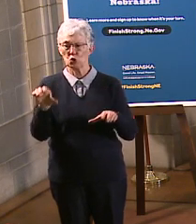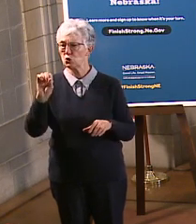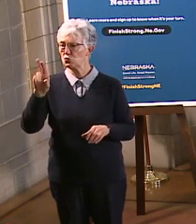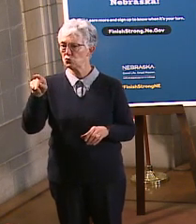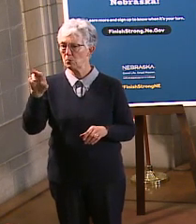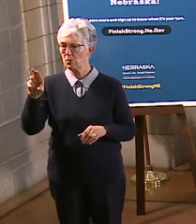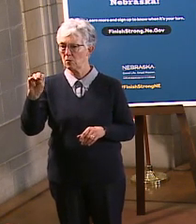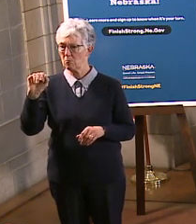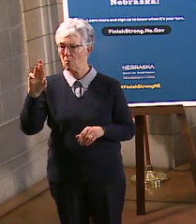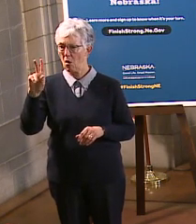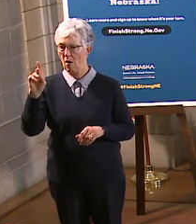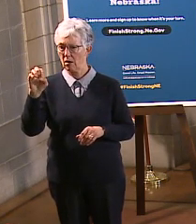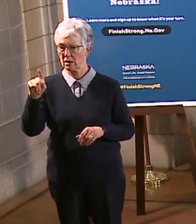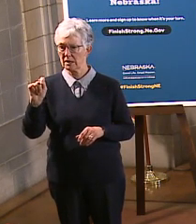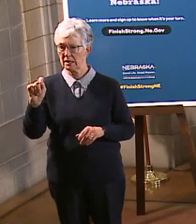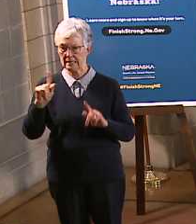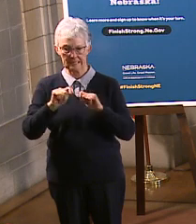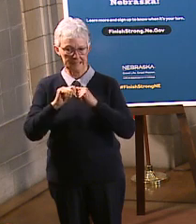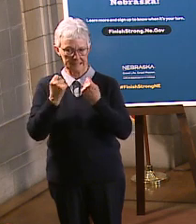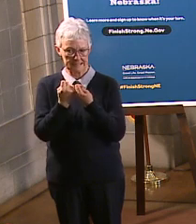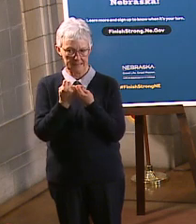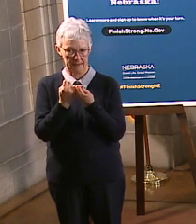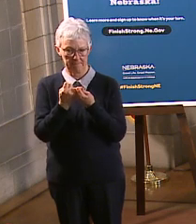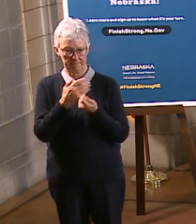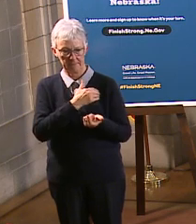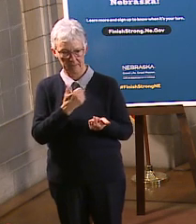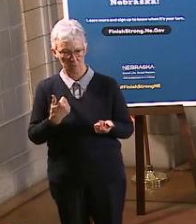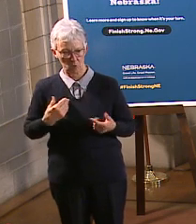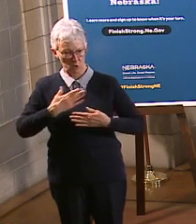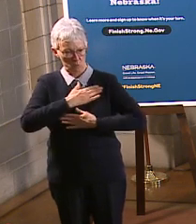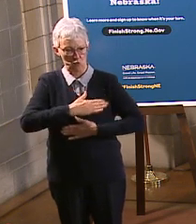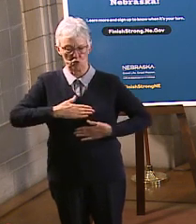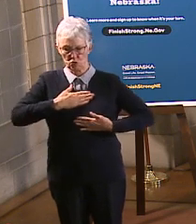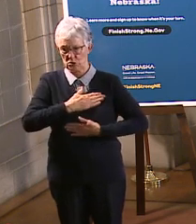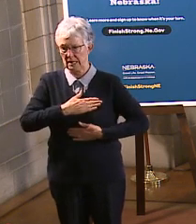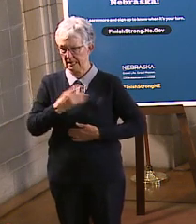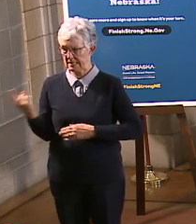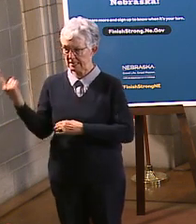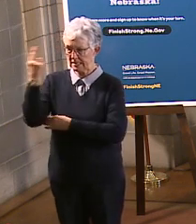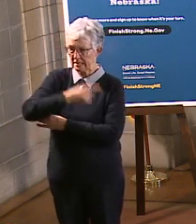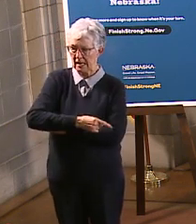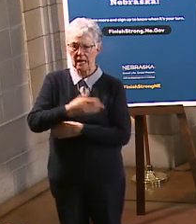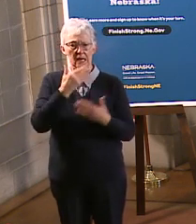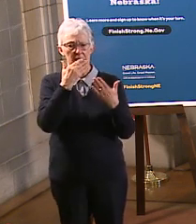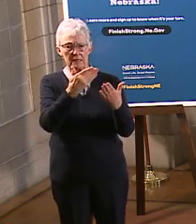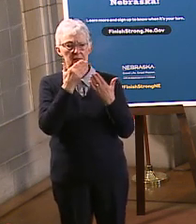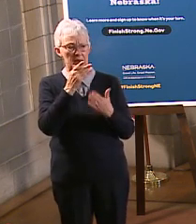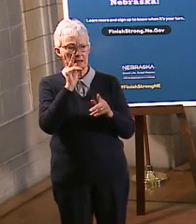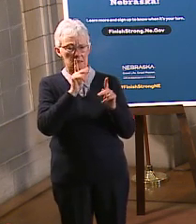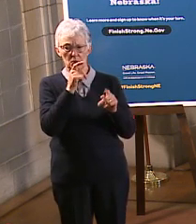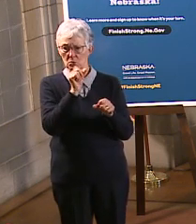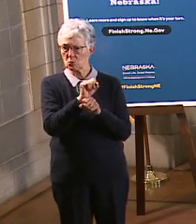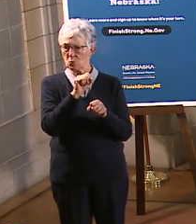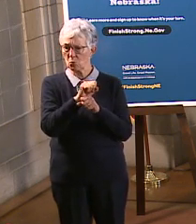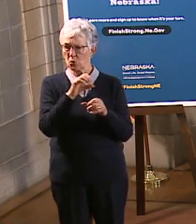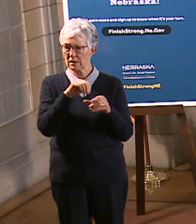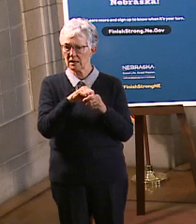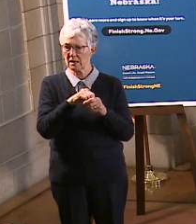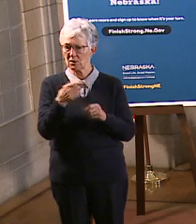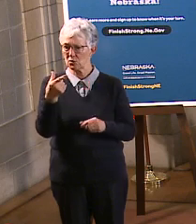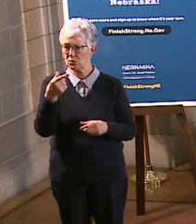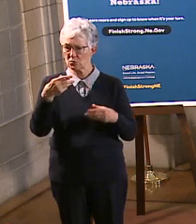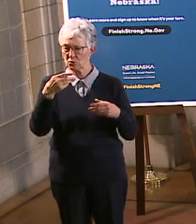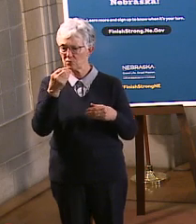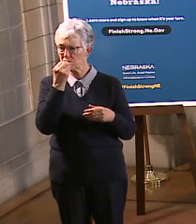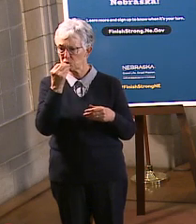supermarket team member appreciation day, really thanking all of our workers in the grocery industry for